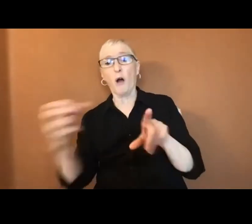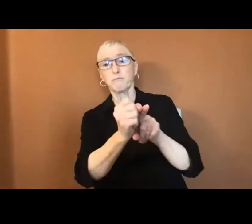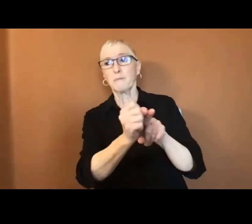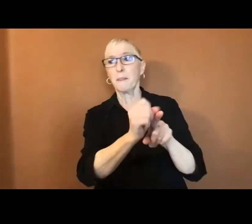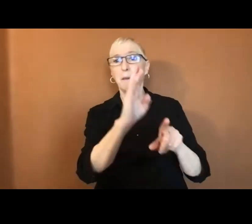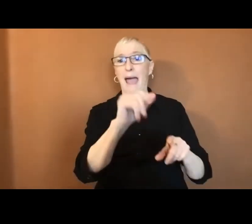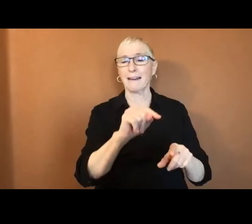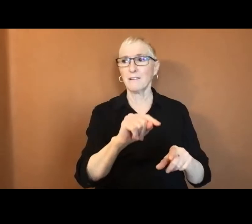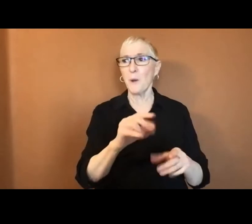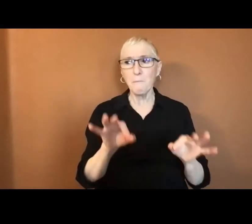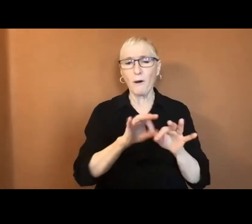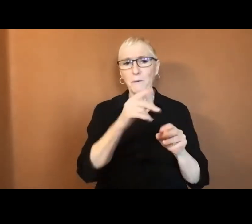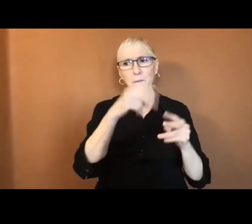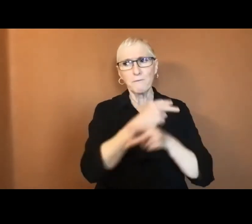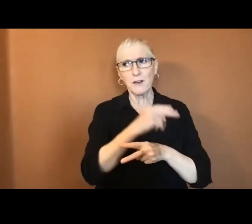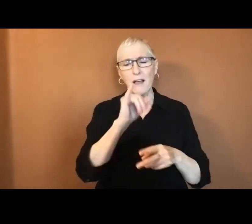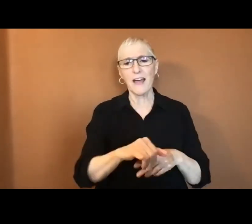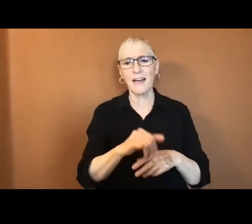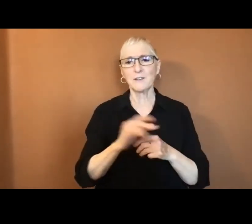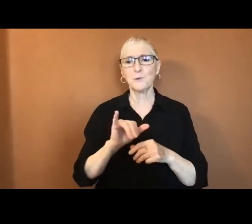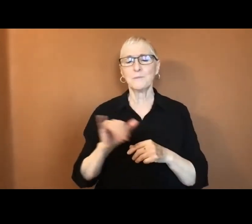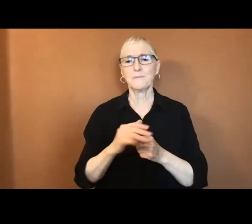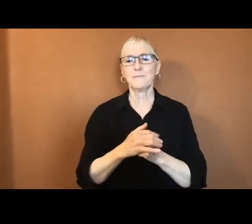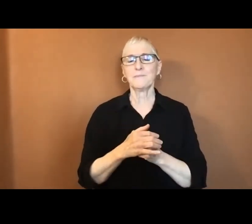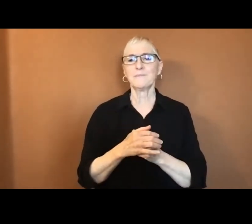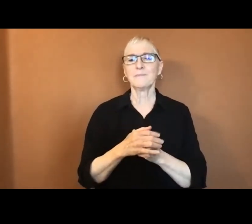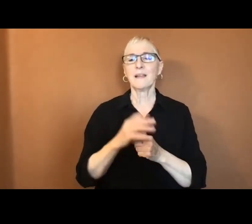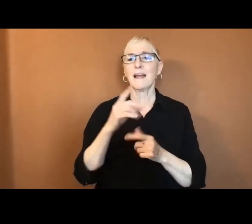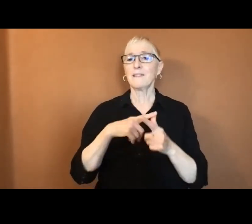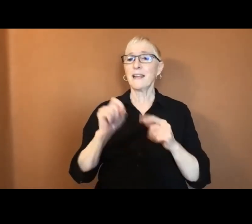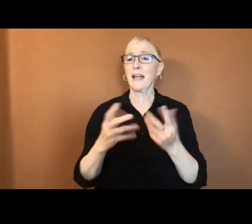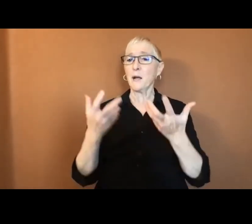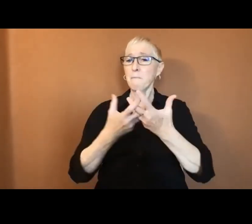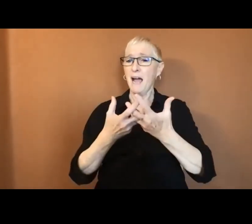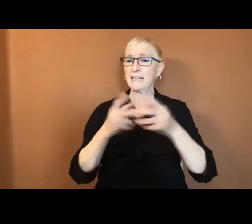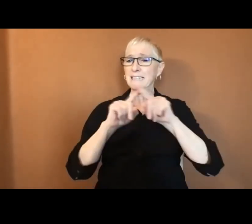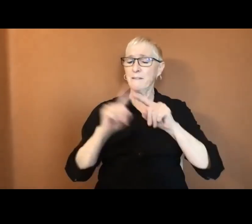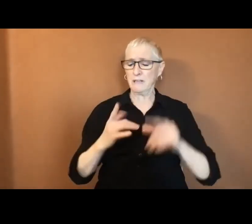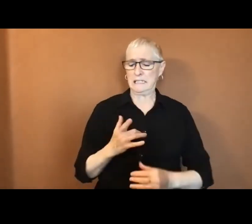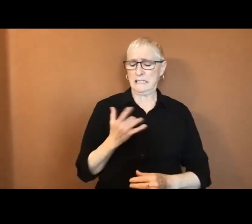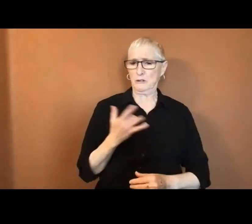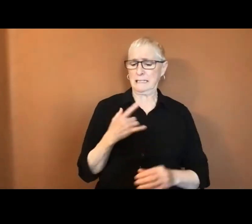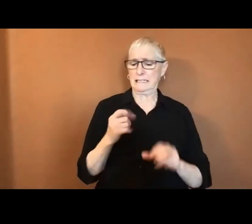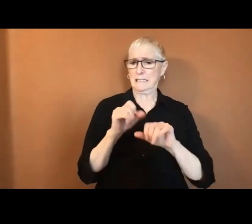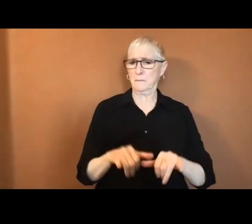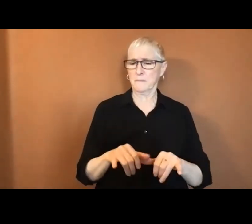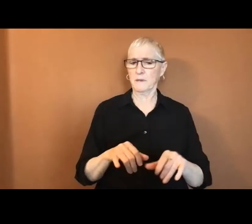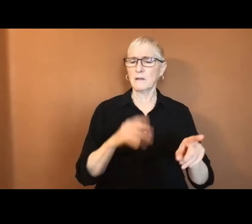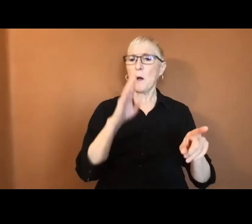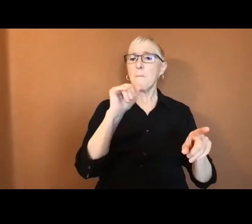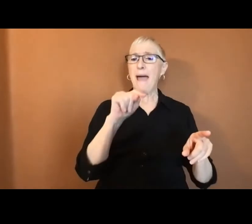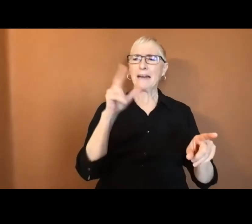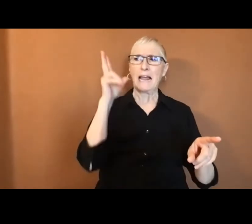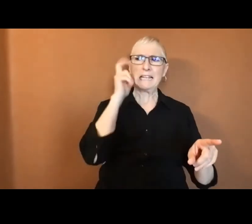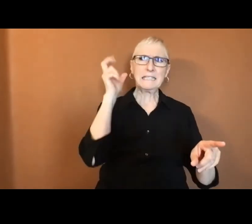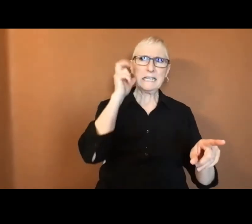important distinction also. And then they can combine these different sensory systems. So not only are they listening